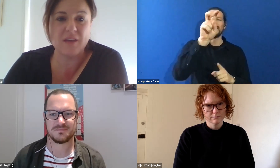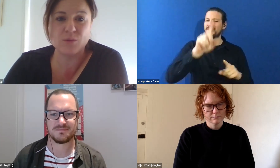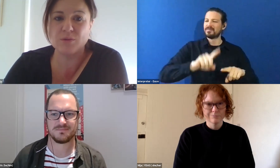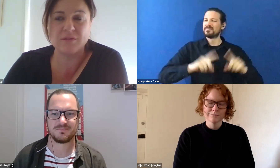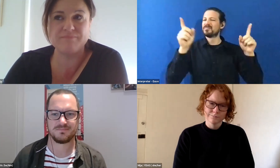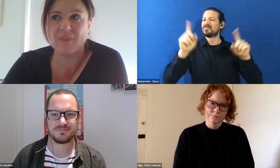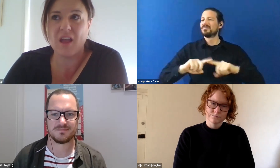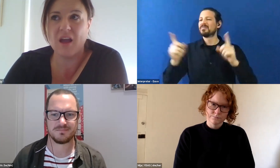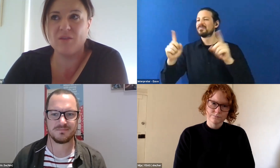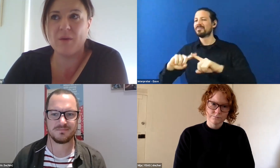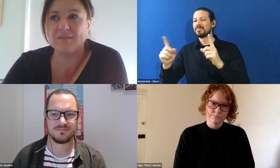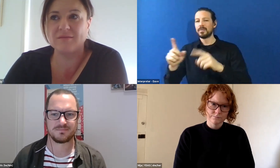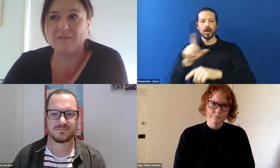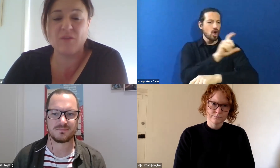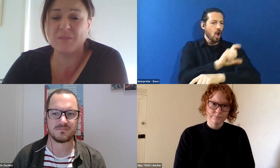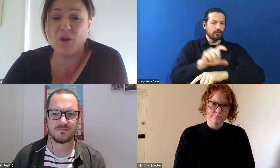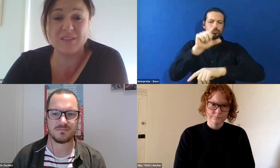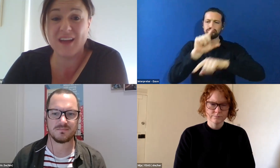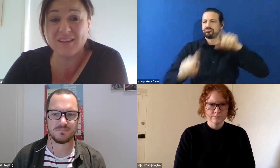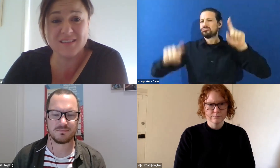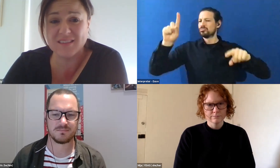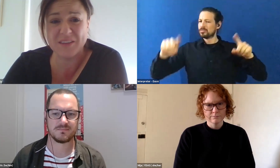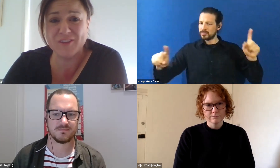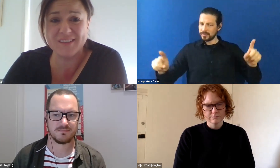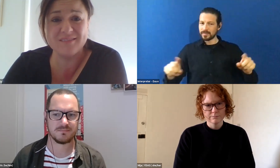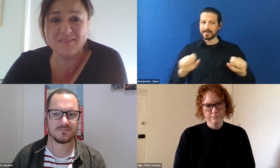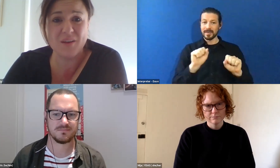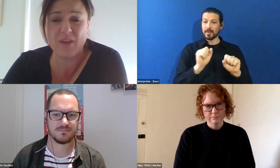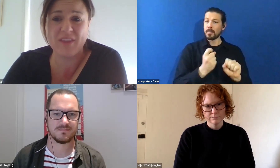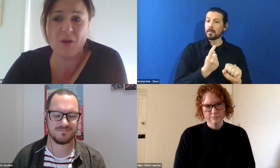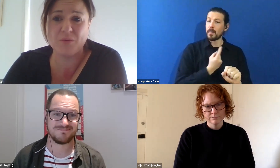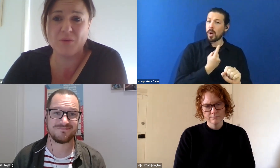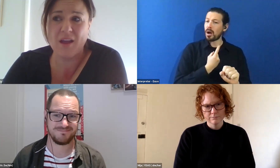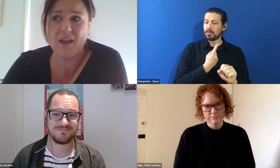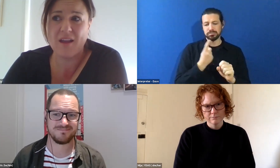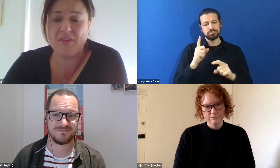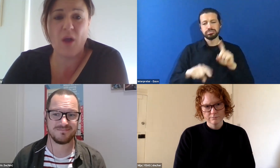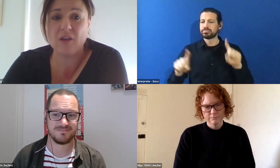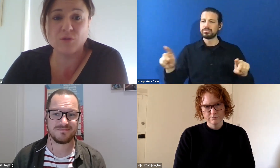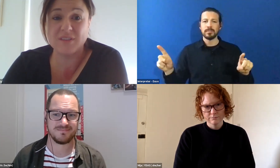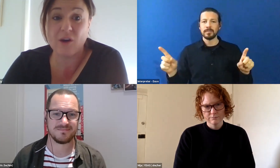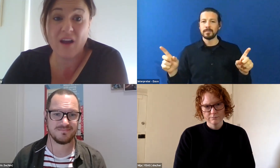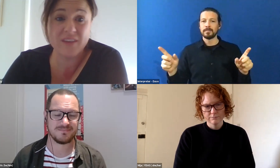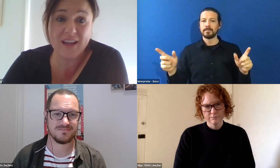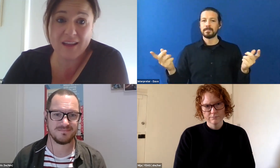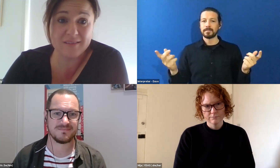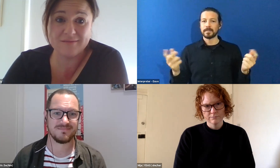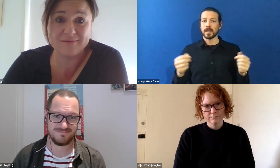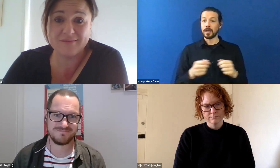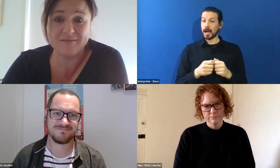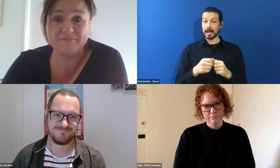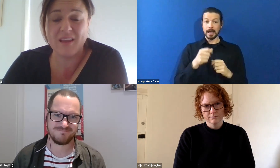confidence levels. Everyone's personality is different, whether they will know how to